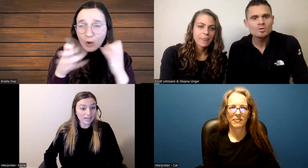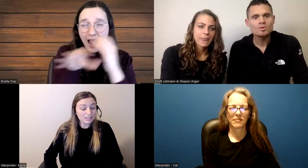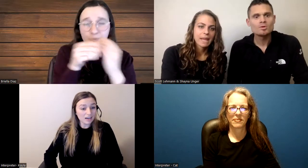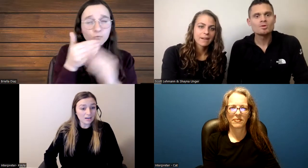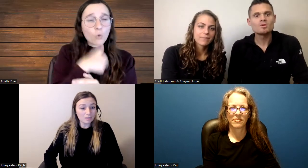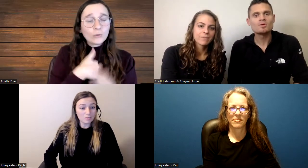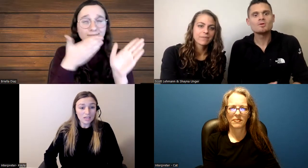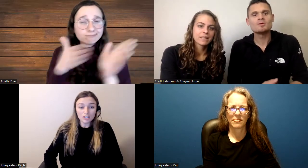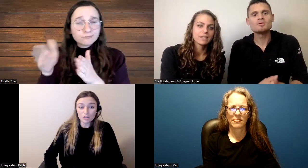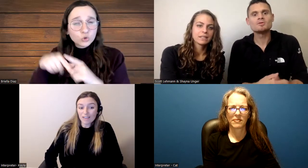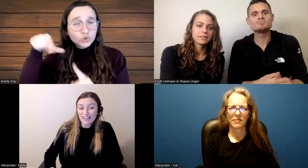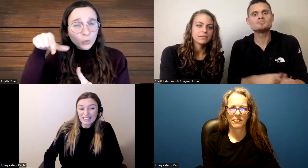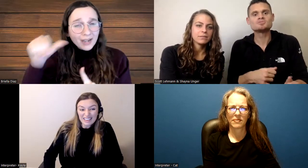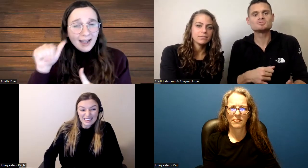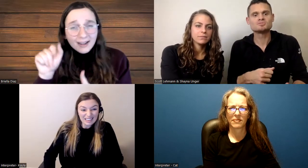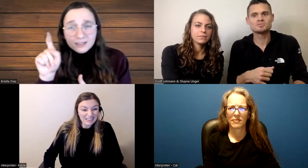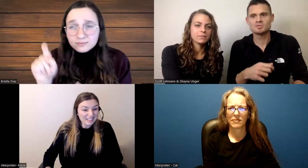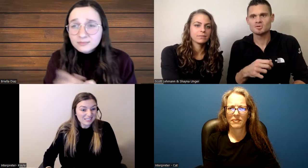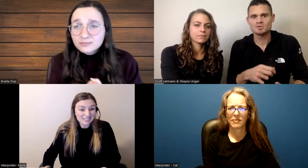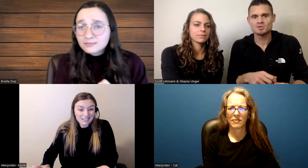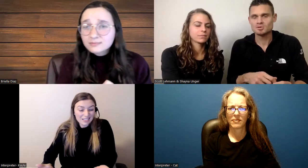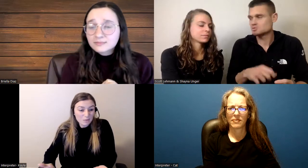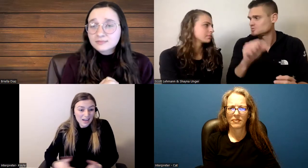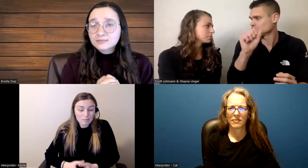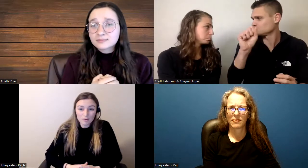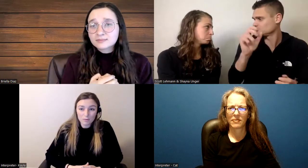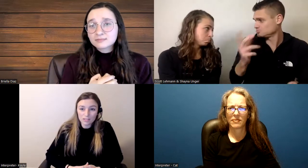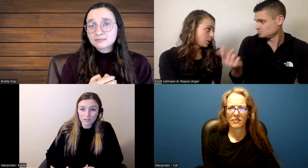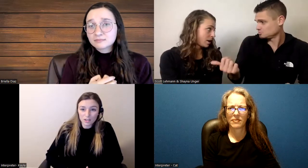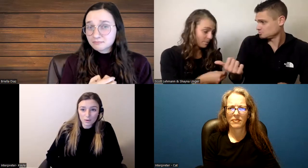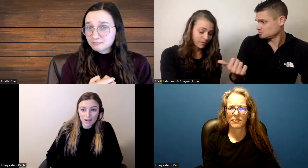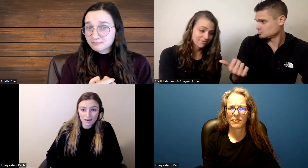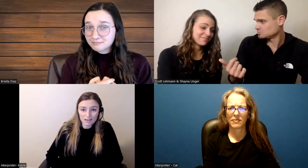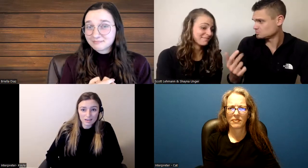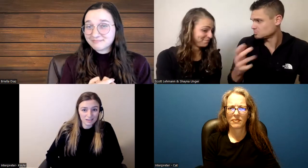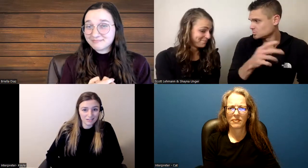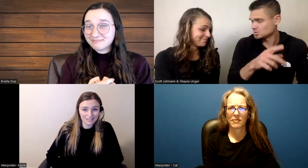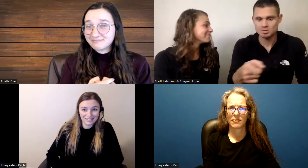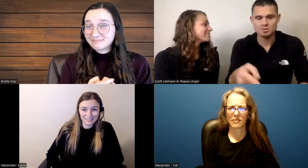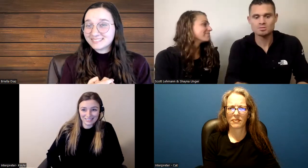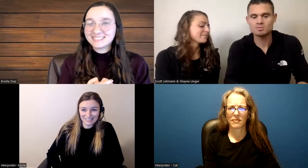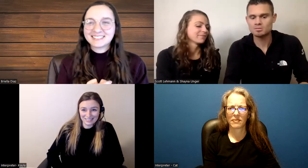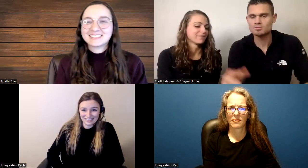Okay, guys. Do you have anything, any last things that you want to add before we do the Q&A?